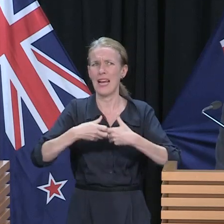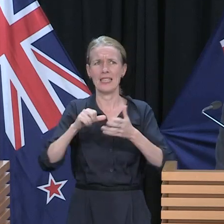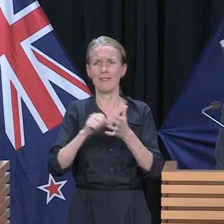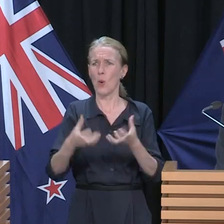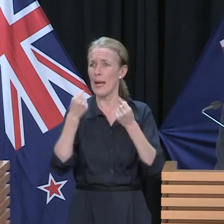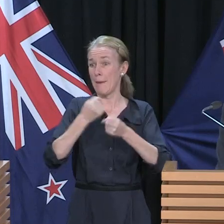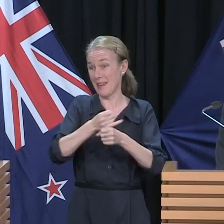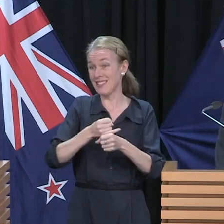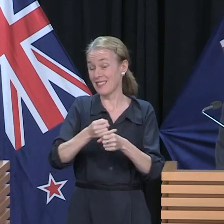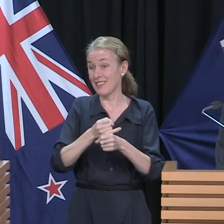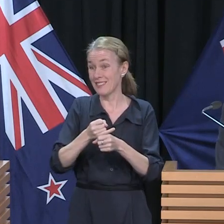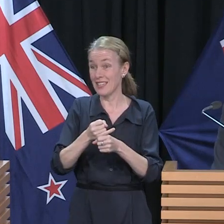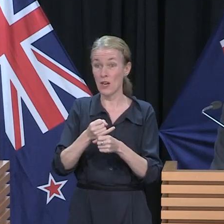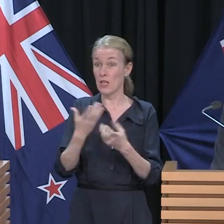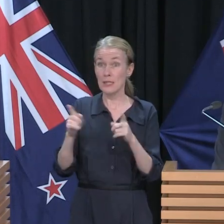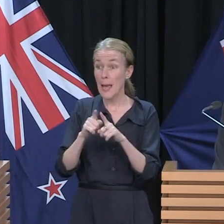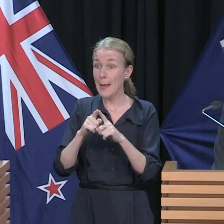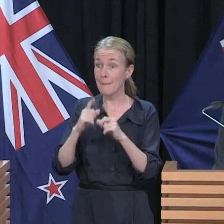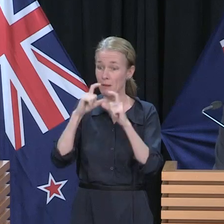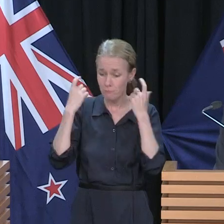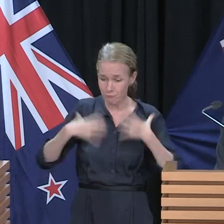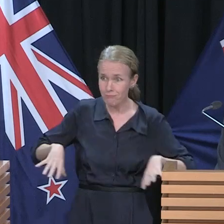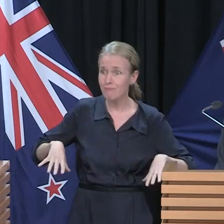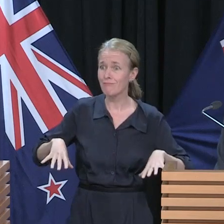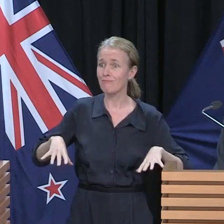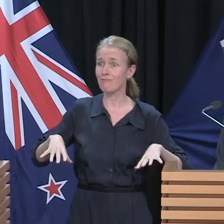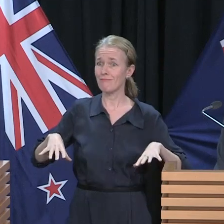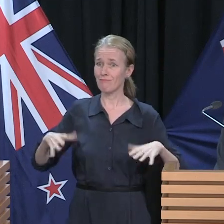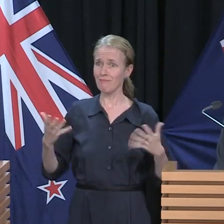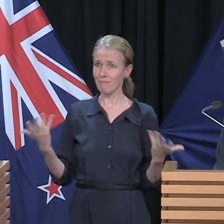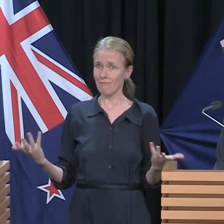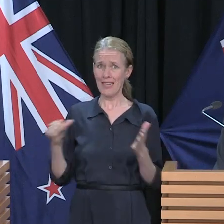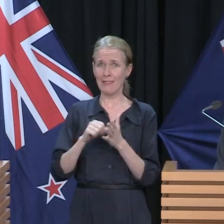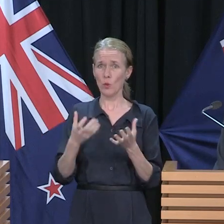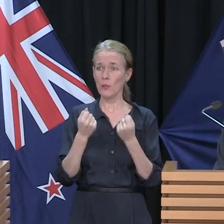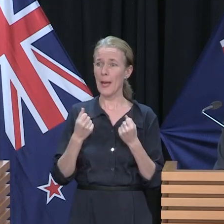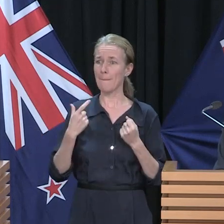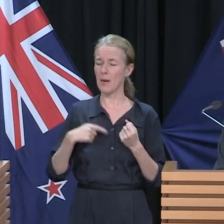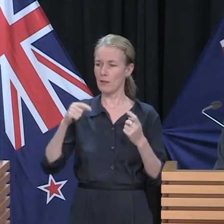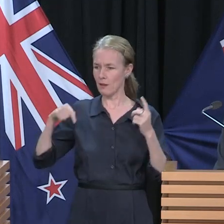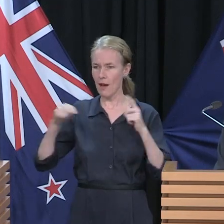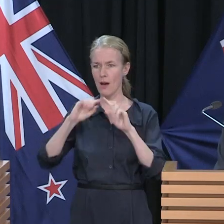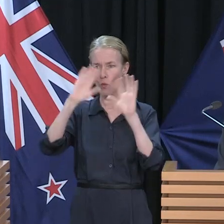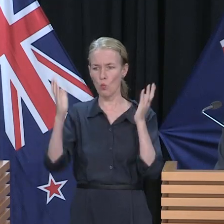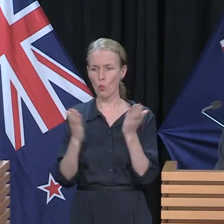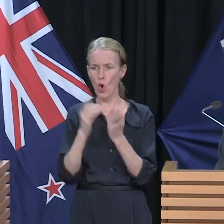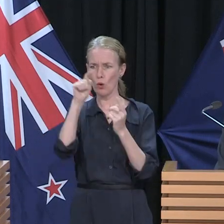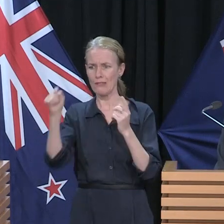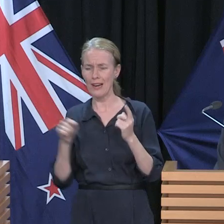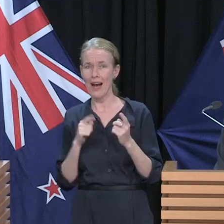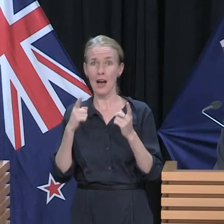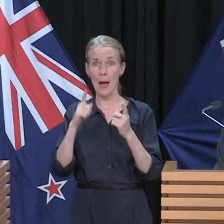well. Pharmaceuticals, PPE, medical devices, they're not immune to the fact that there are some global supply chain issues at the